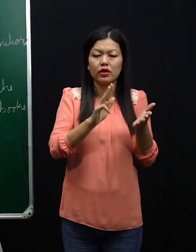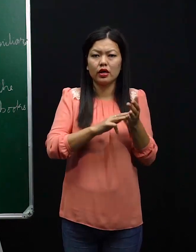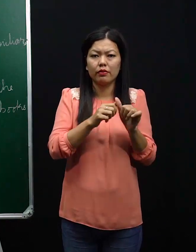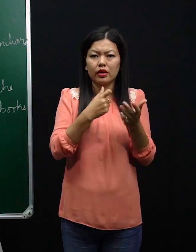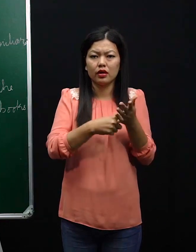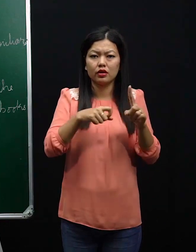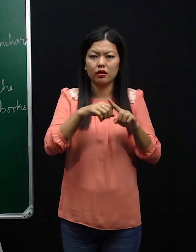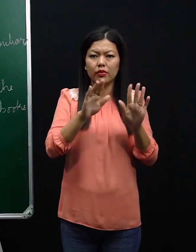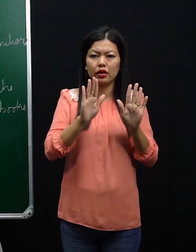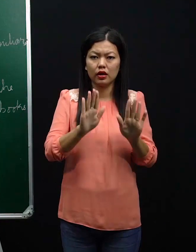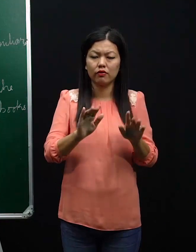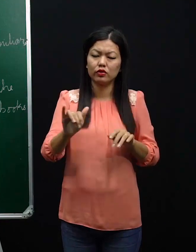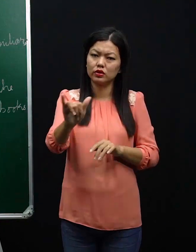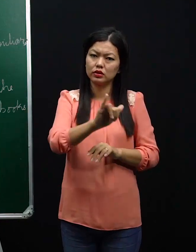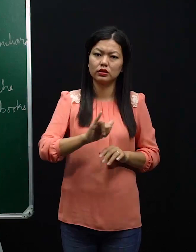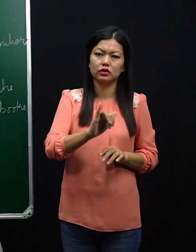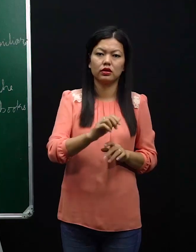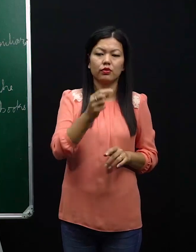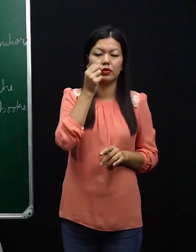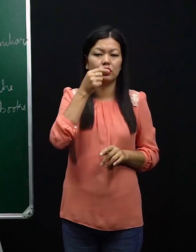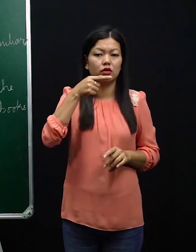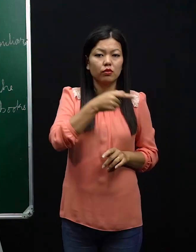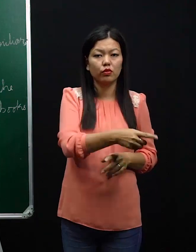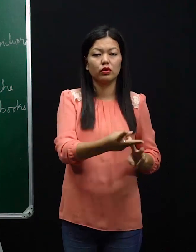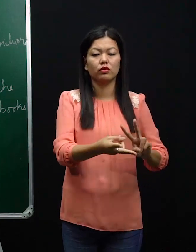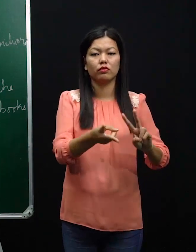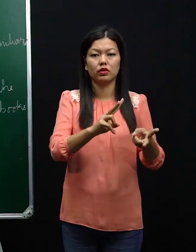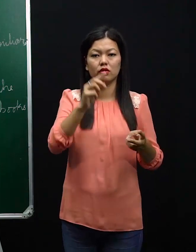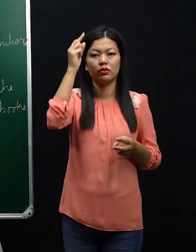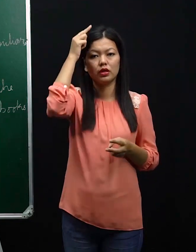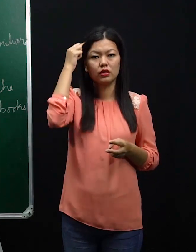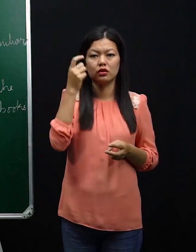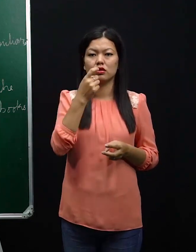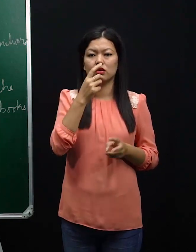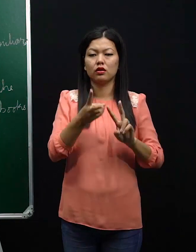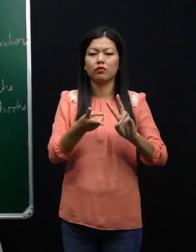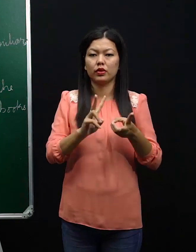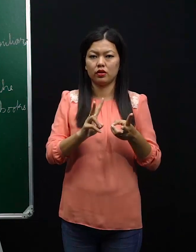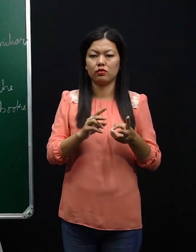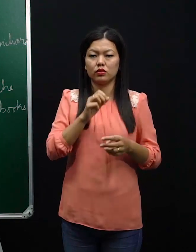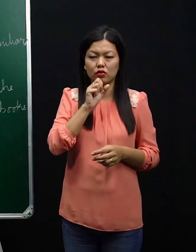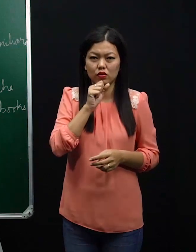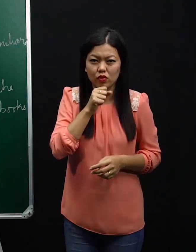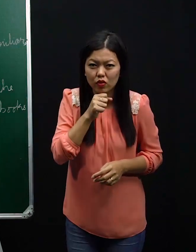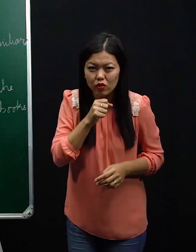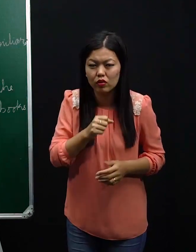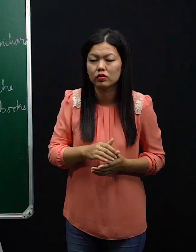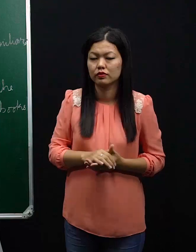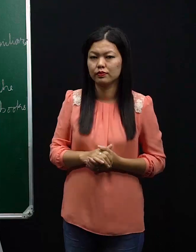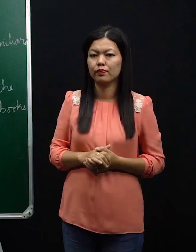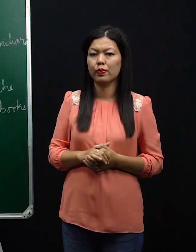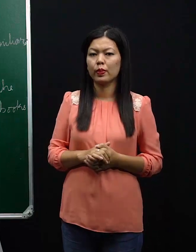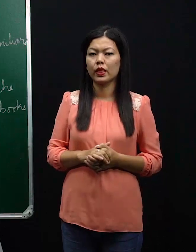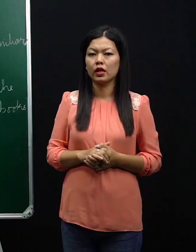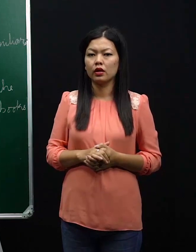was filled with the wrinkles, and even the hairs turned white or gray. Let's take it. So more were the